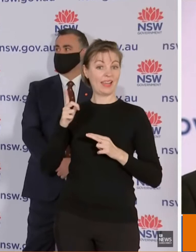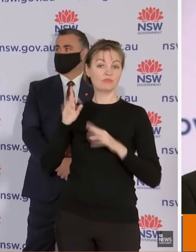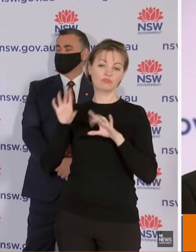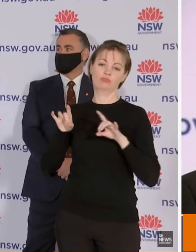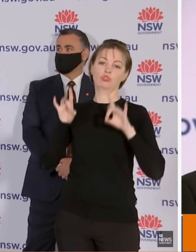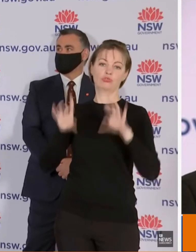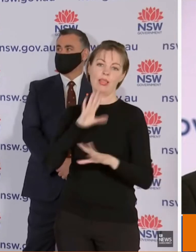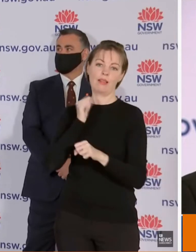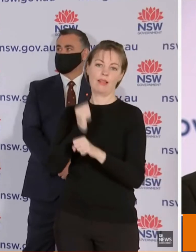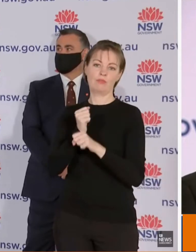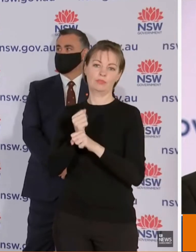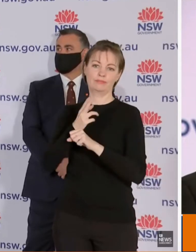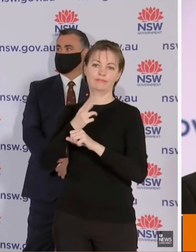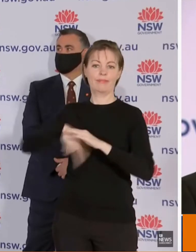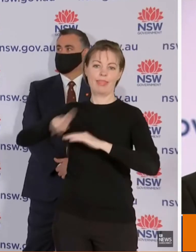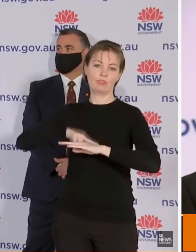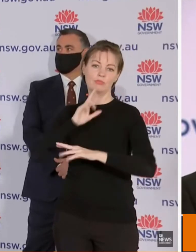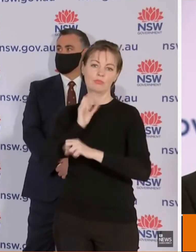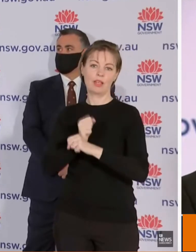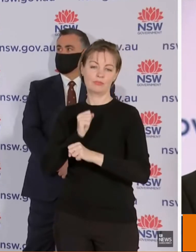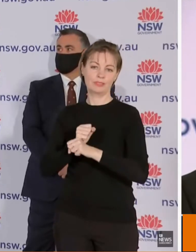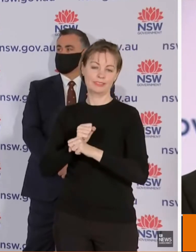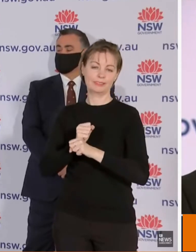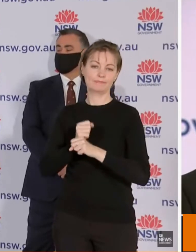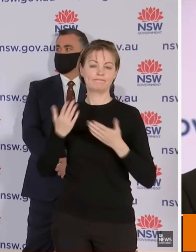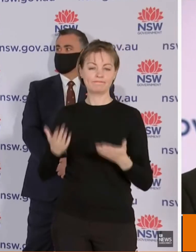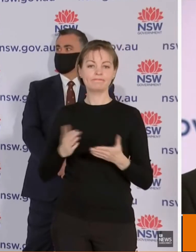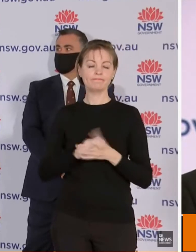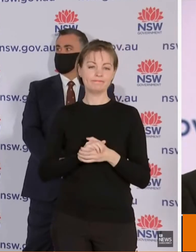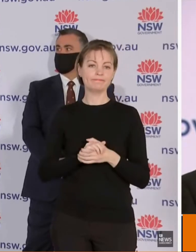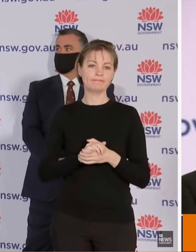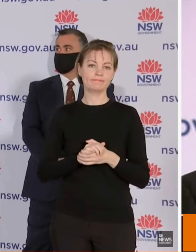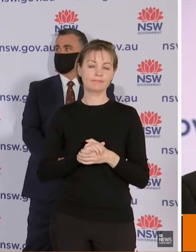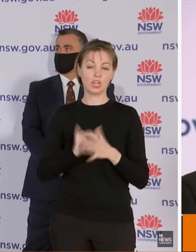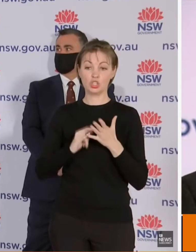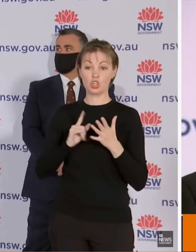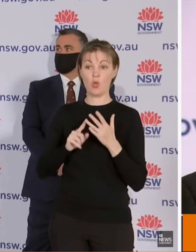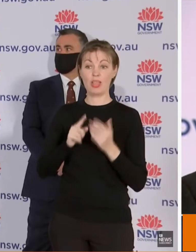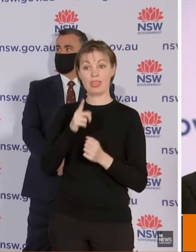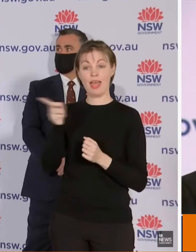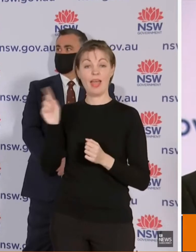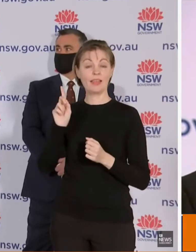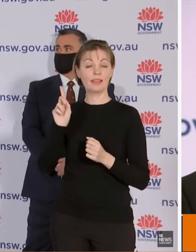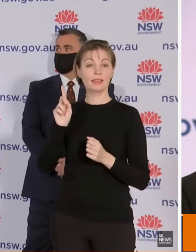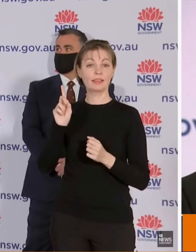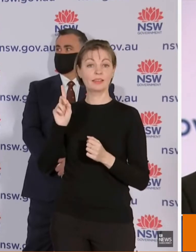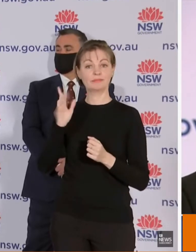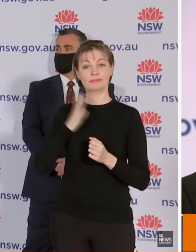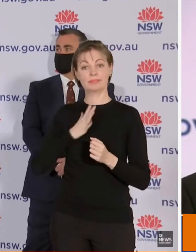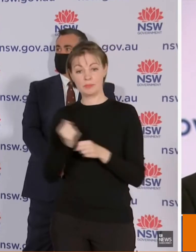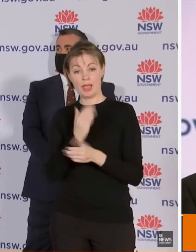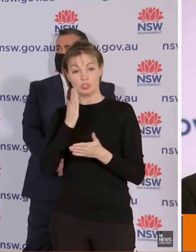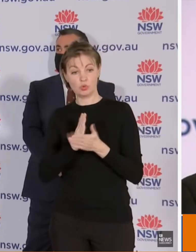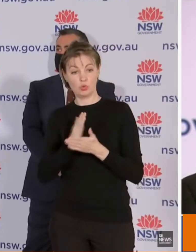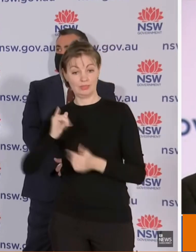own legislation rather than the Federal Biosecurity Act to ensure that staff in aged